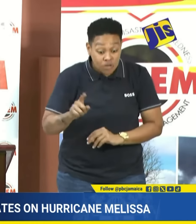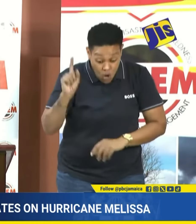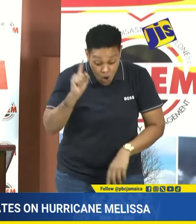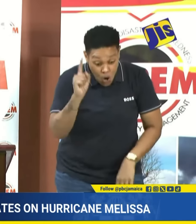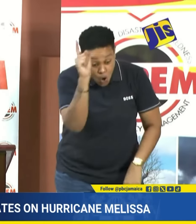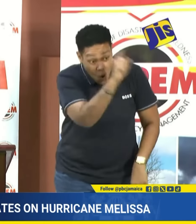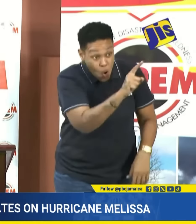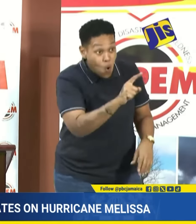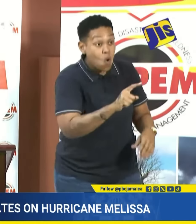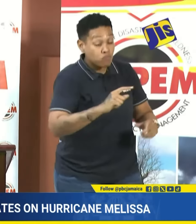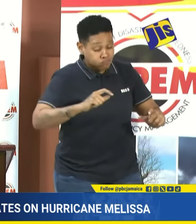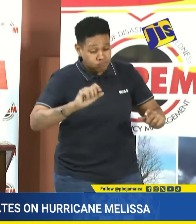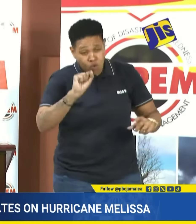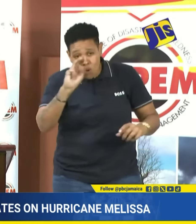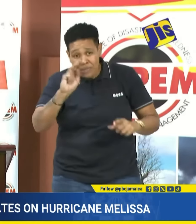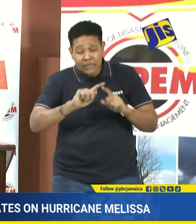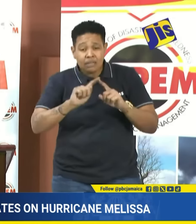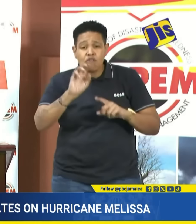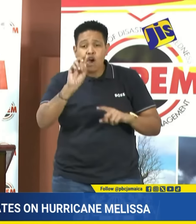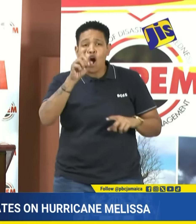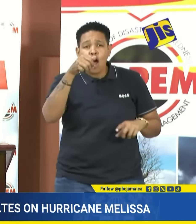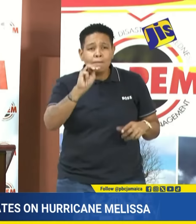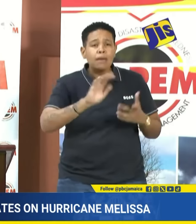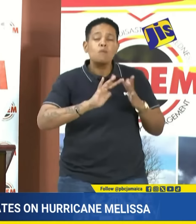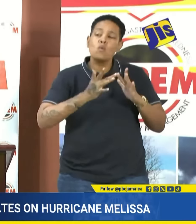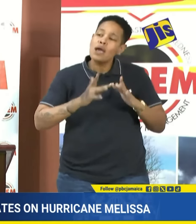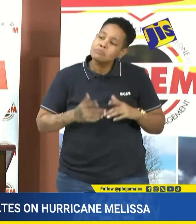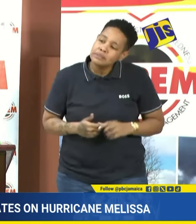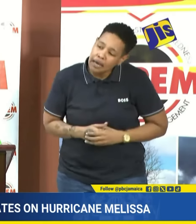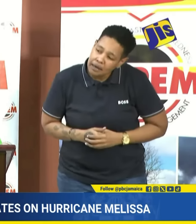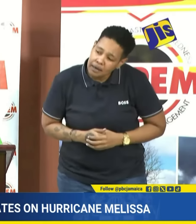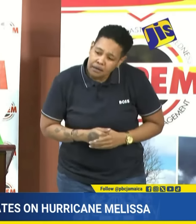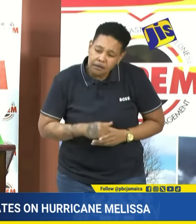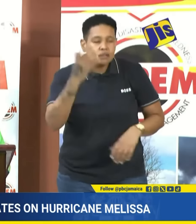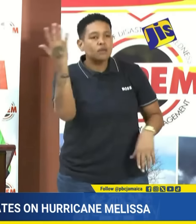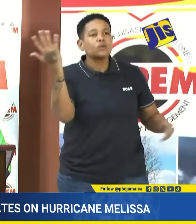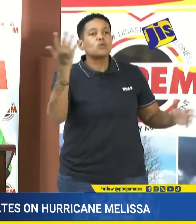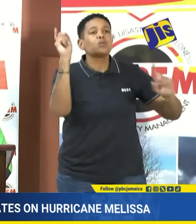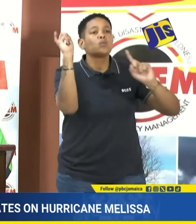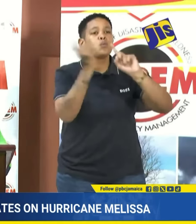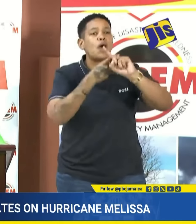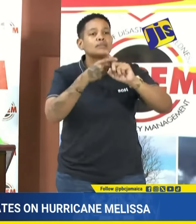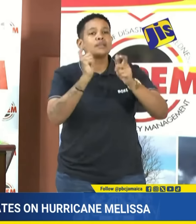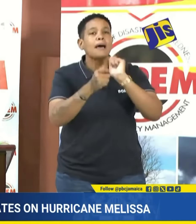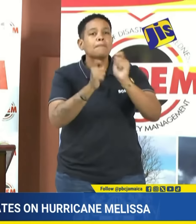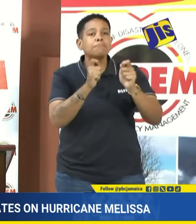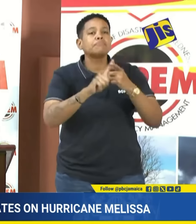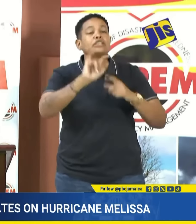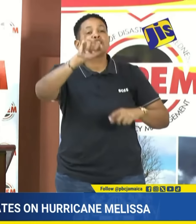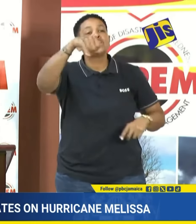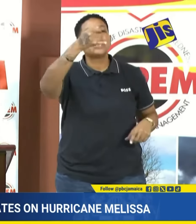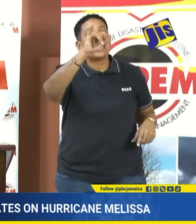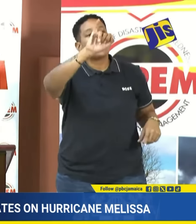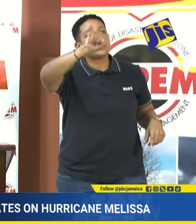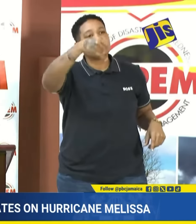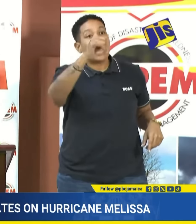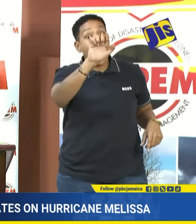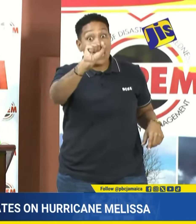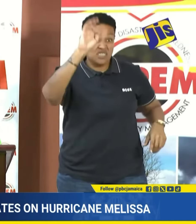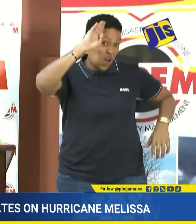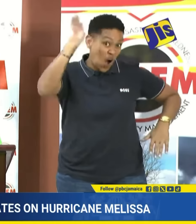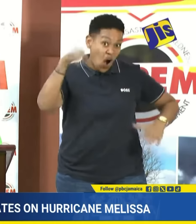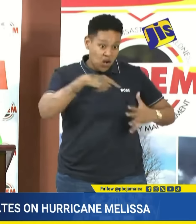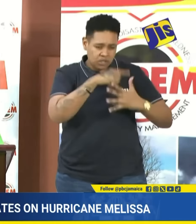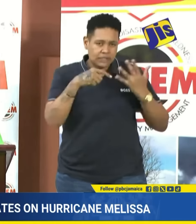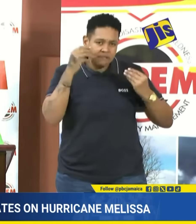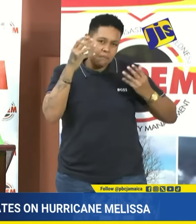to these platforms, the ODPEM website, the WhatsApp channel, the JIS, all